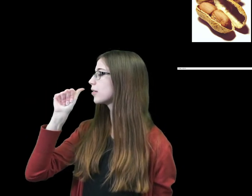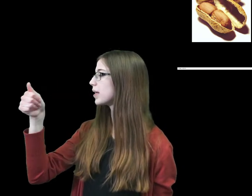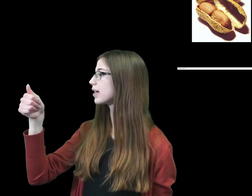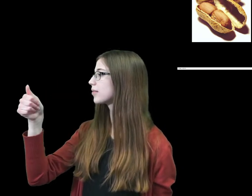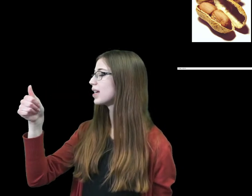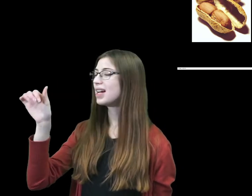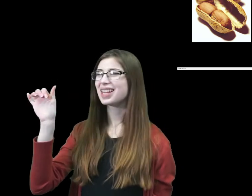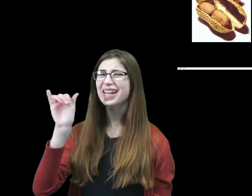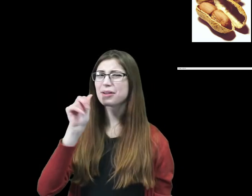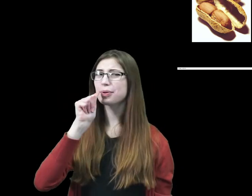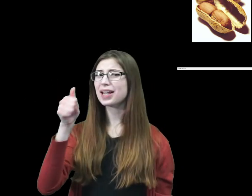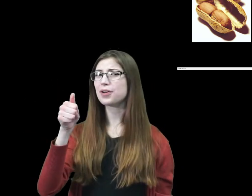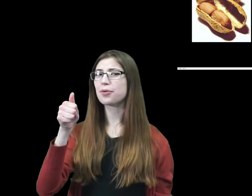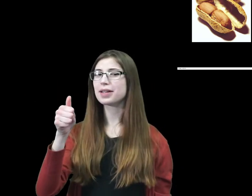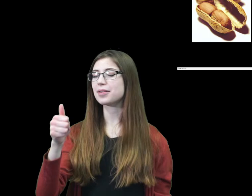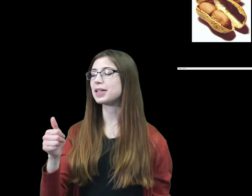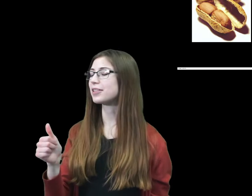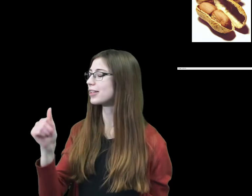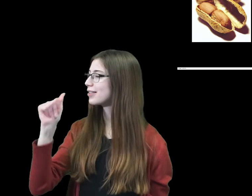Peanut. Like breaking open a peanut shell.